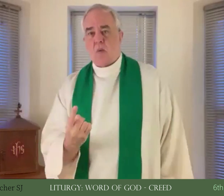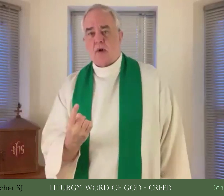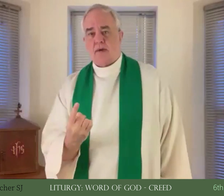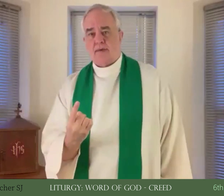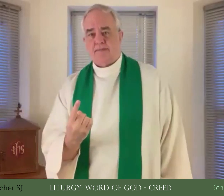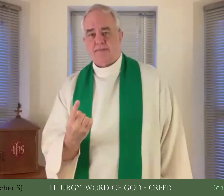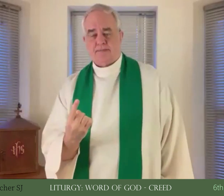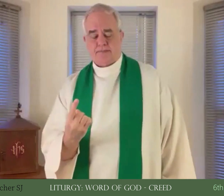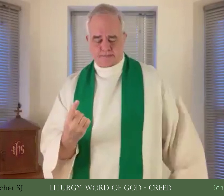one.